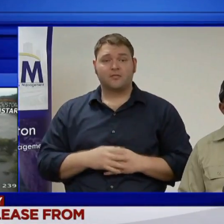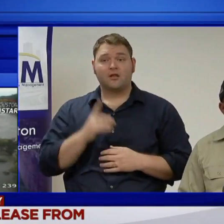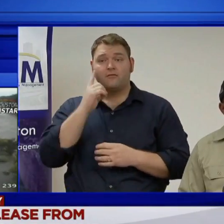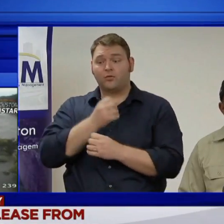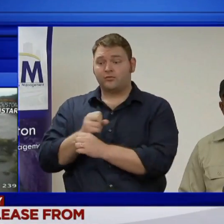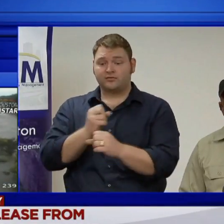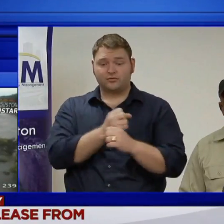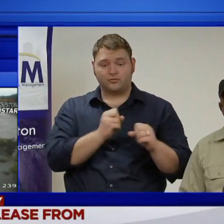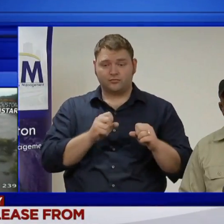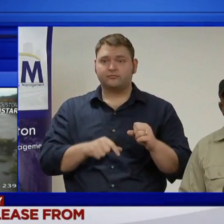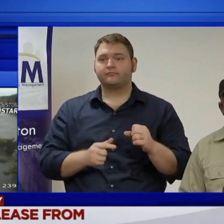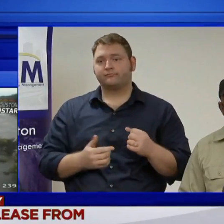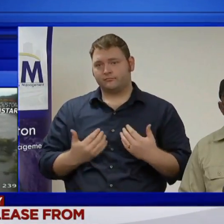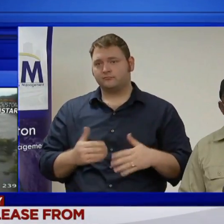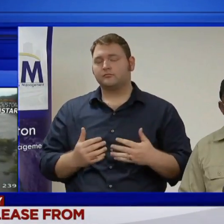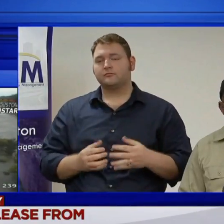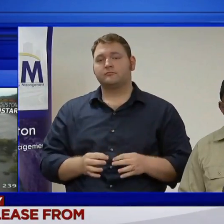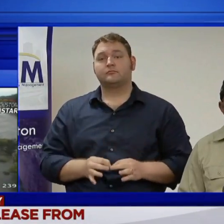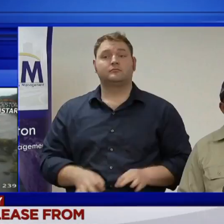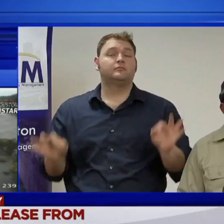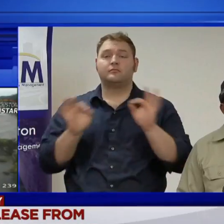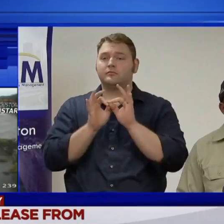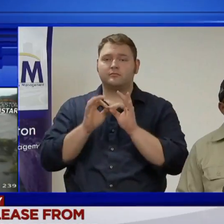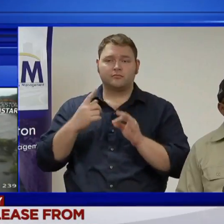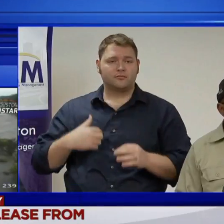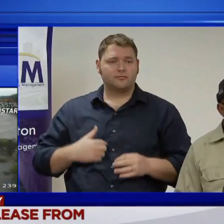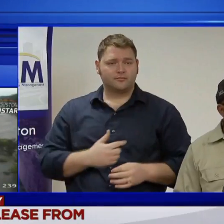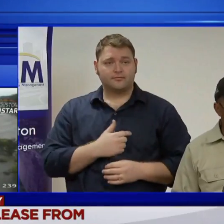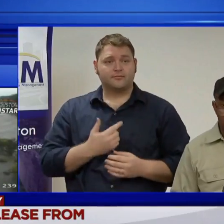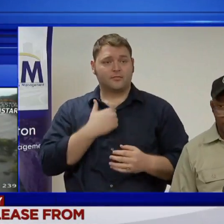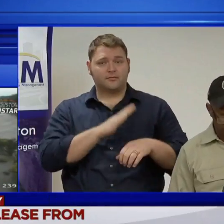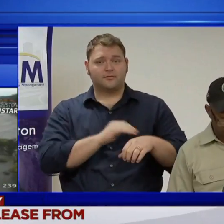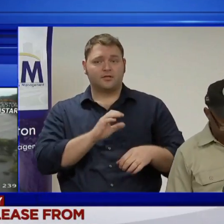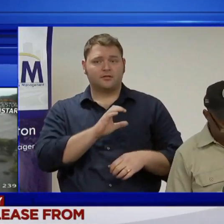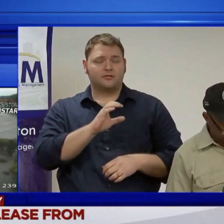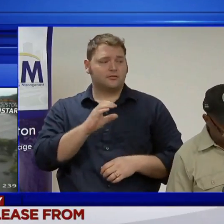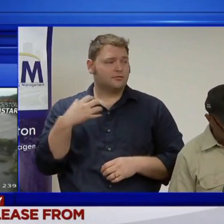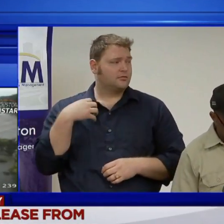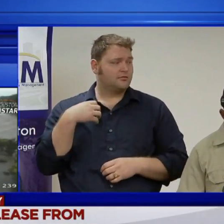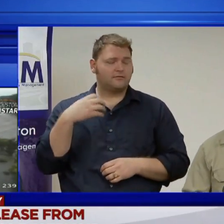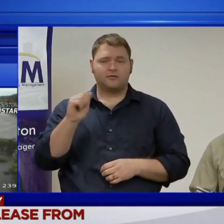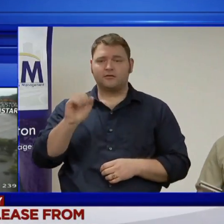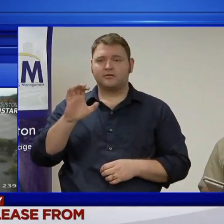continues to be a high priority for all of us, let me call on Chief Acevedo.